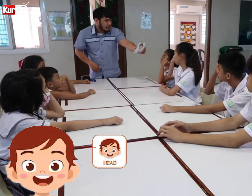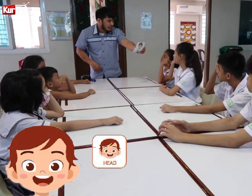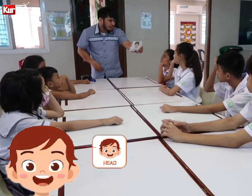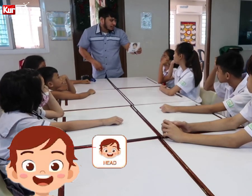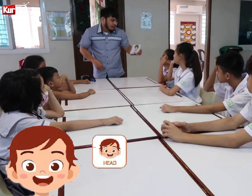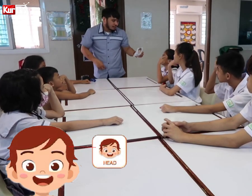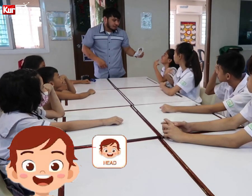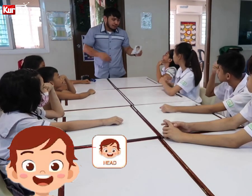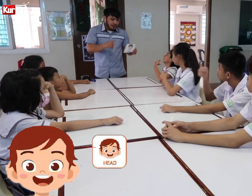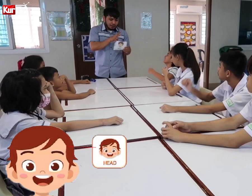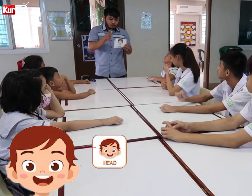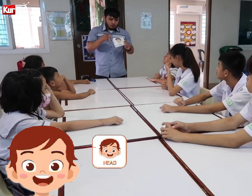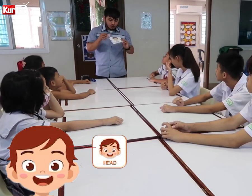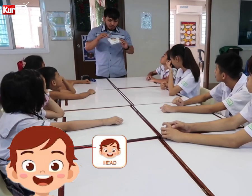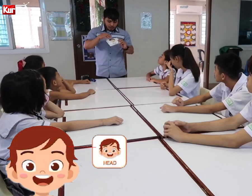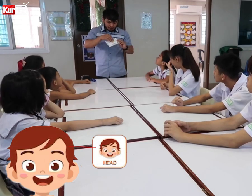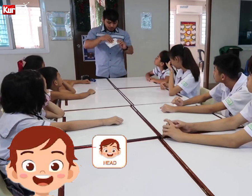Head. Very good. Next.